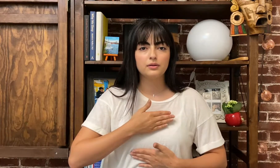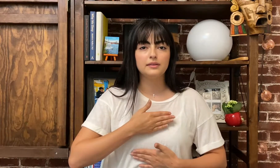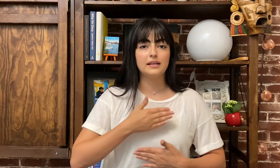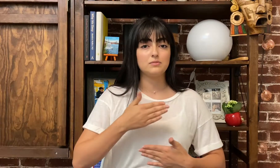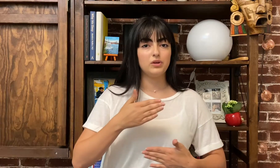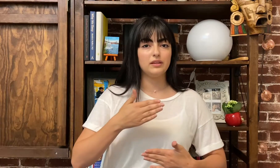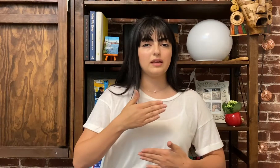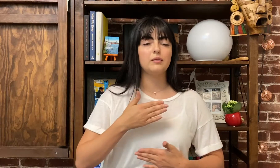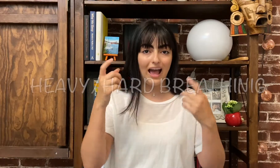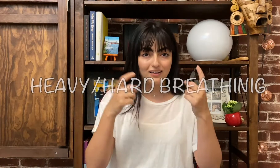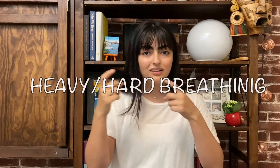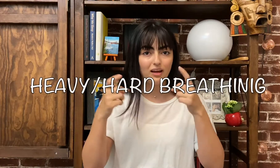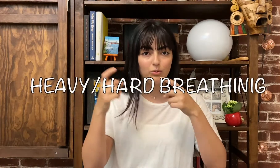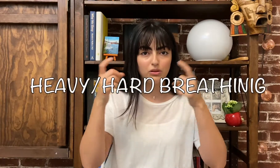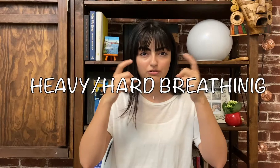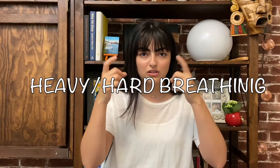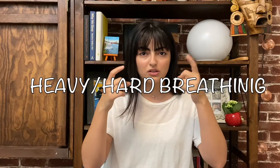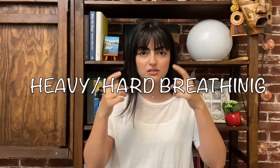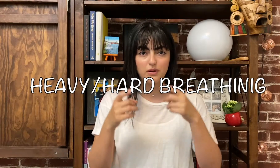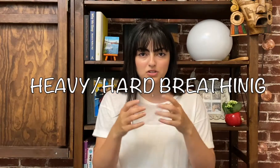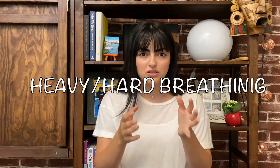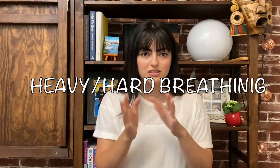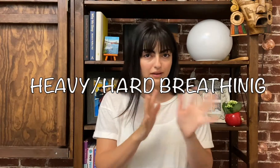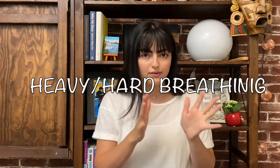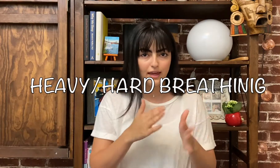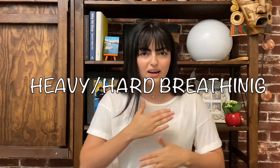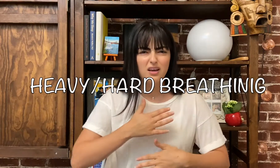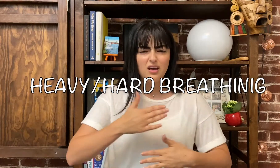that's breathing. Act it out with your facial expressions, either that